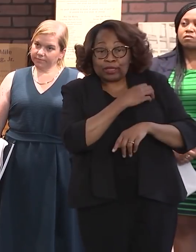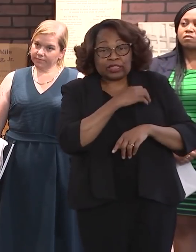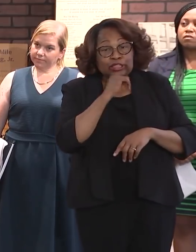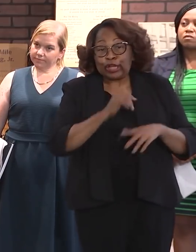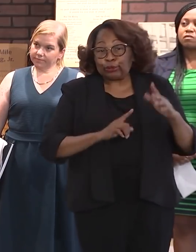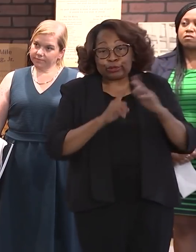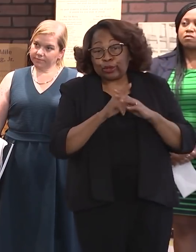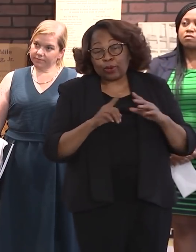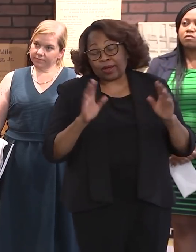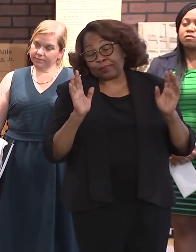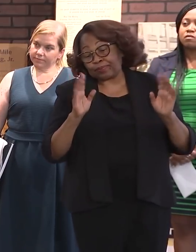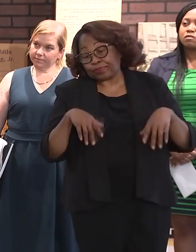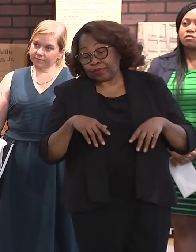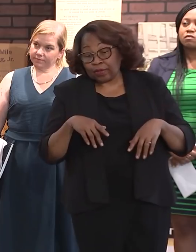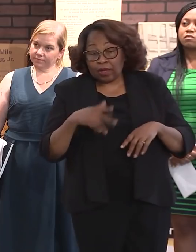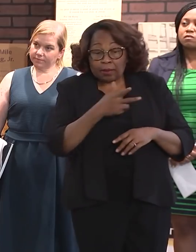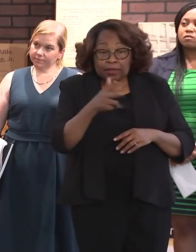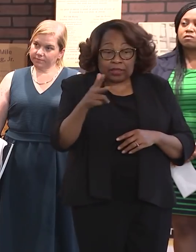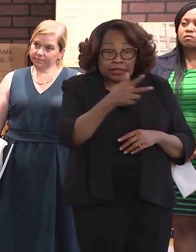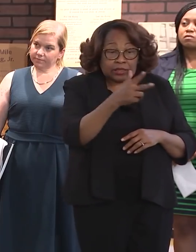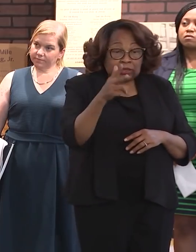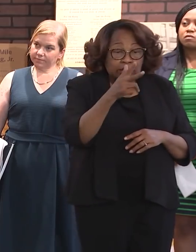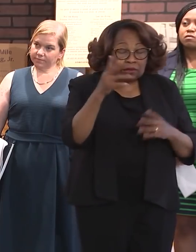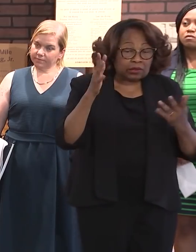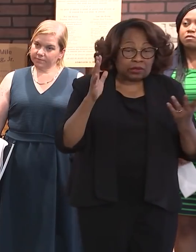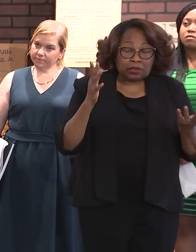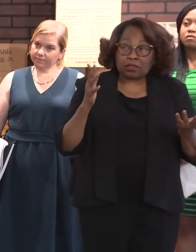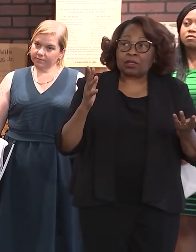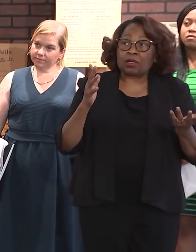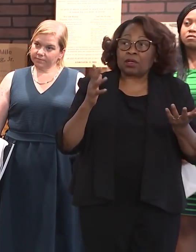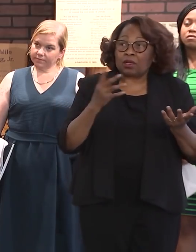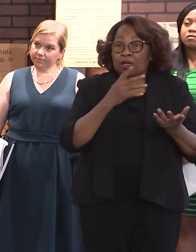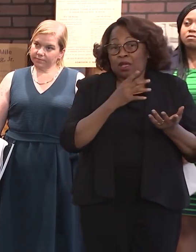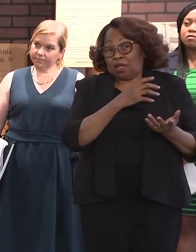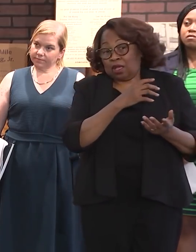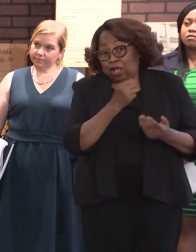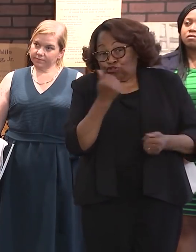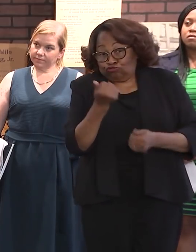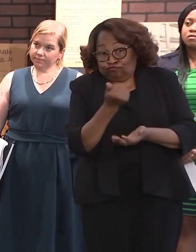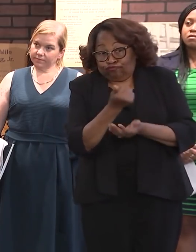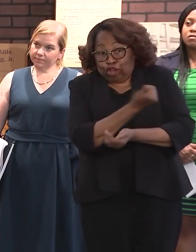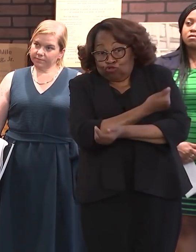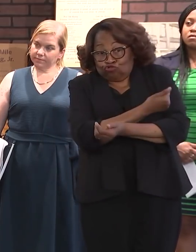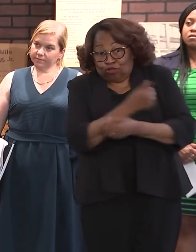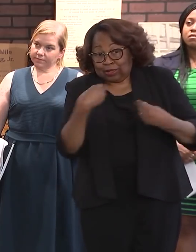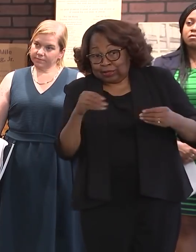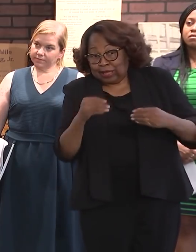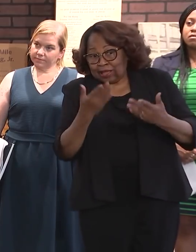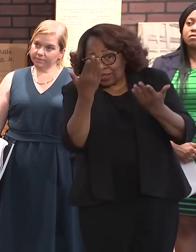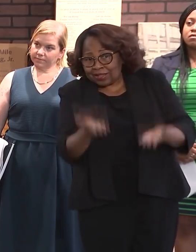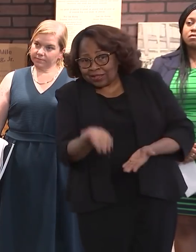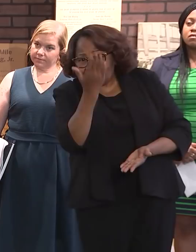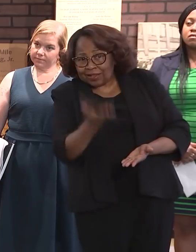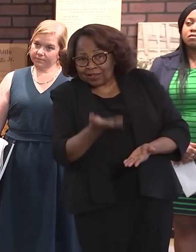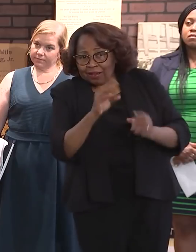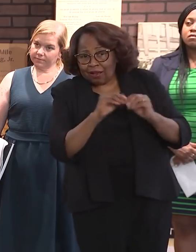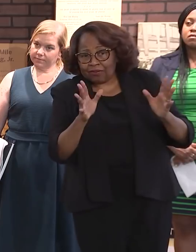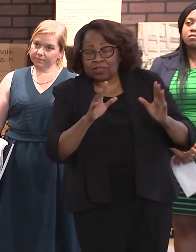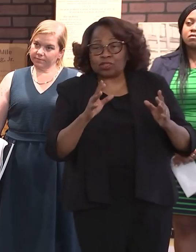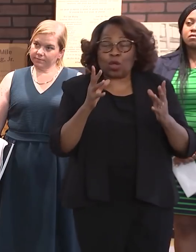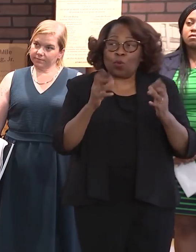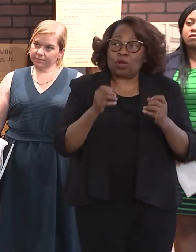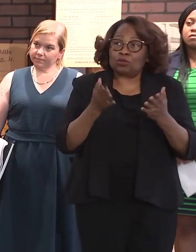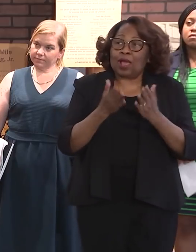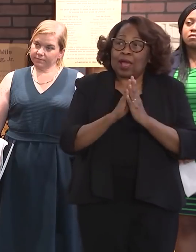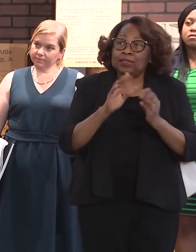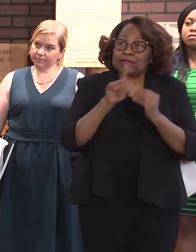come. There's police cruisers driving by, drug dealing happening in the open streets. And so I just wanted to ask about